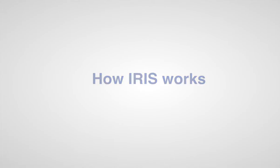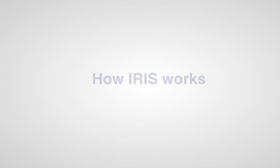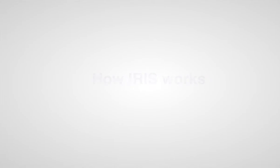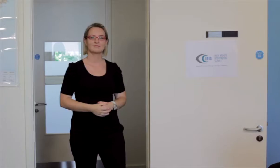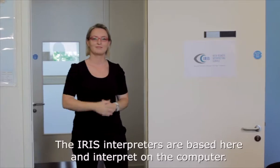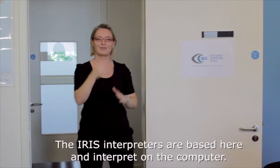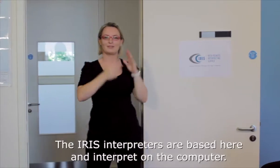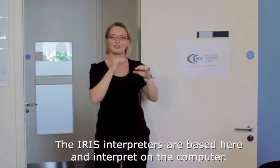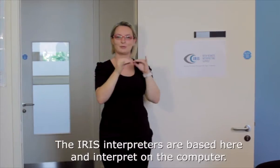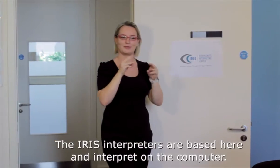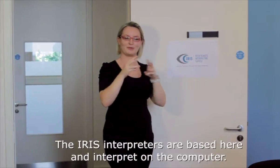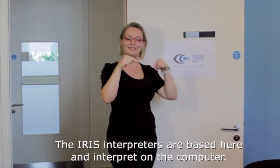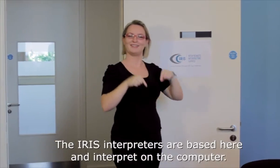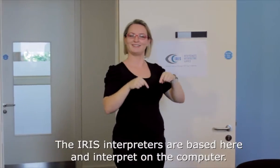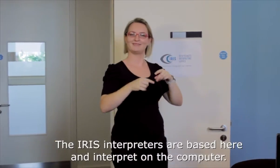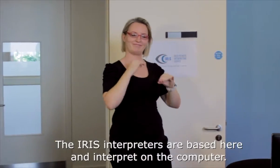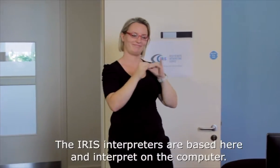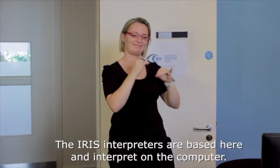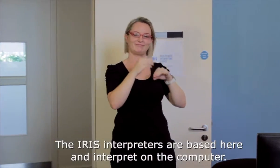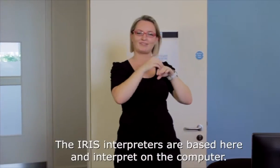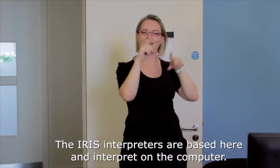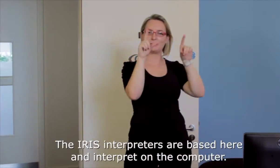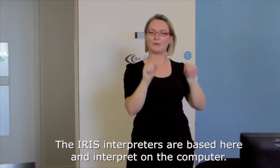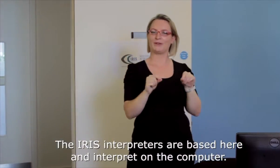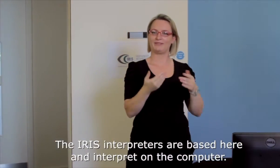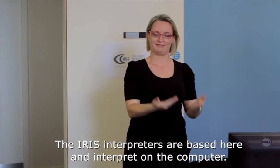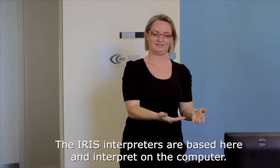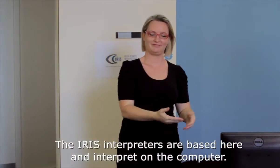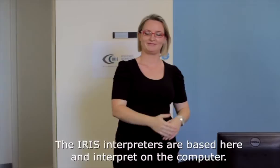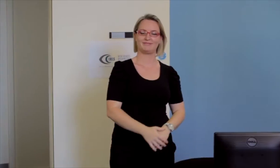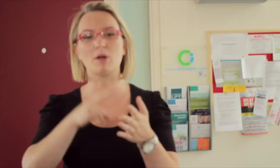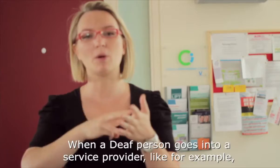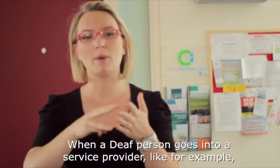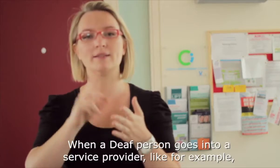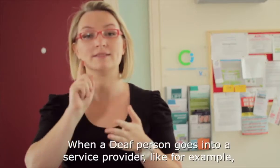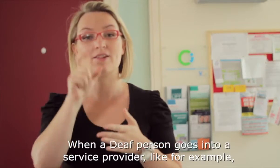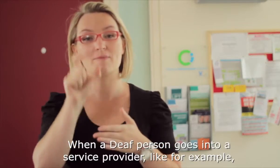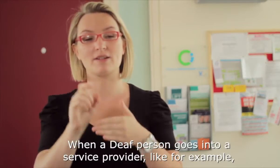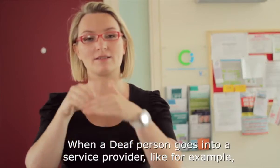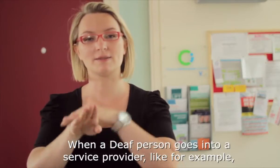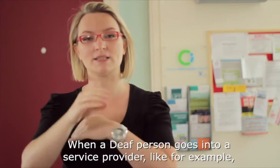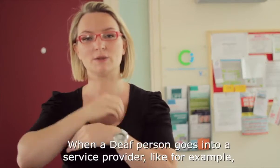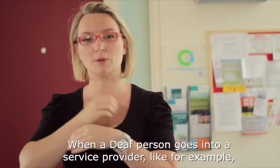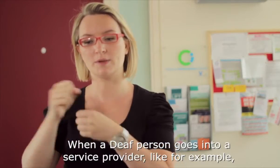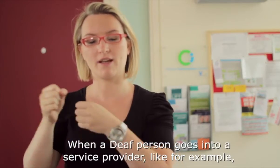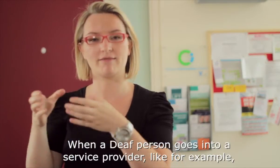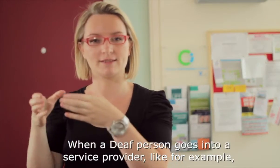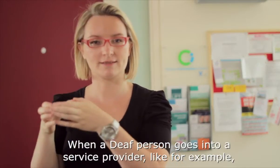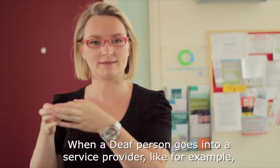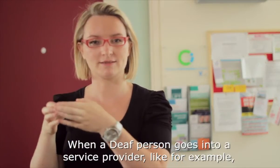And the IRIS interpreters are based here and interpret on the computer. When a deaf person goes into a service provider, for example a